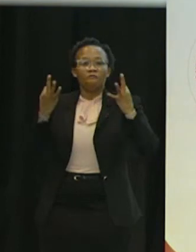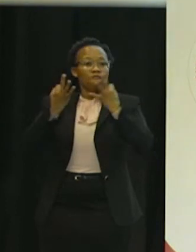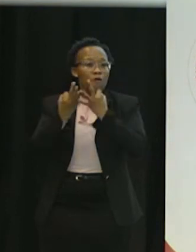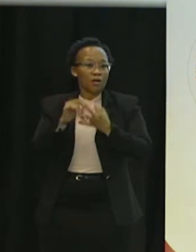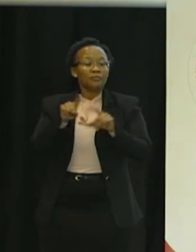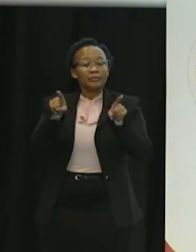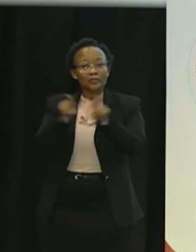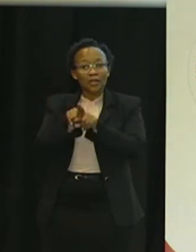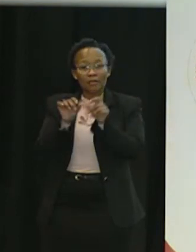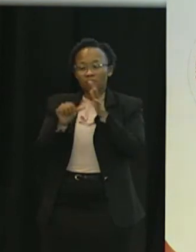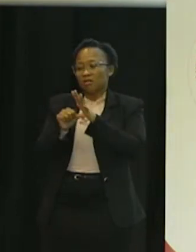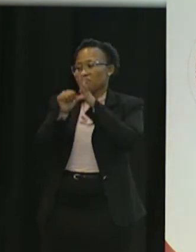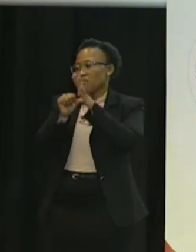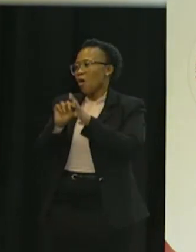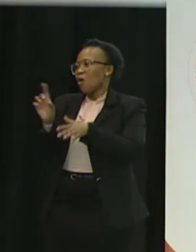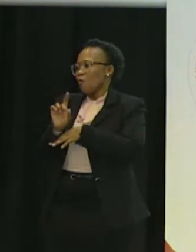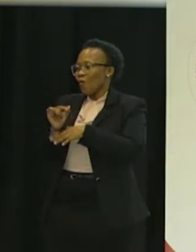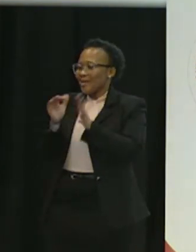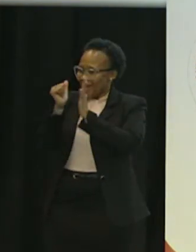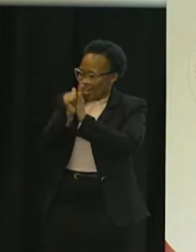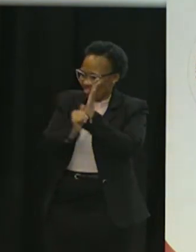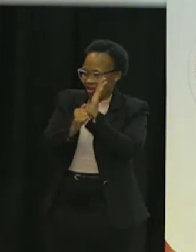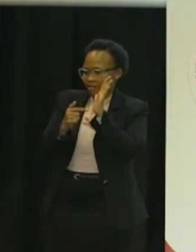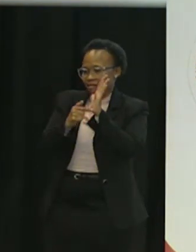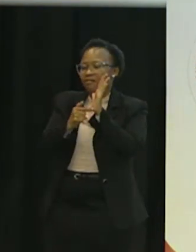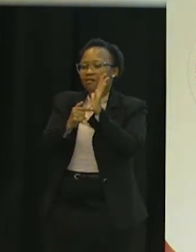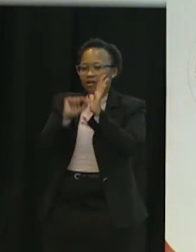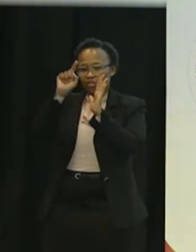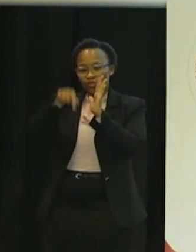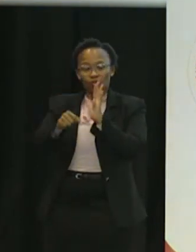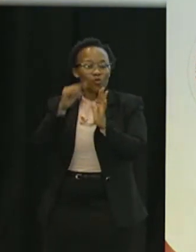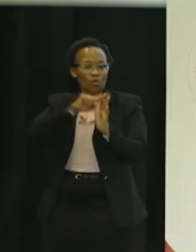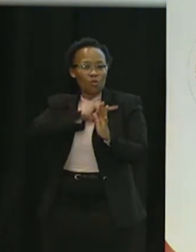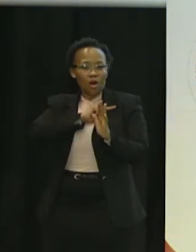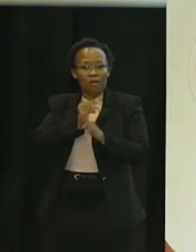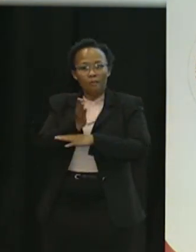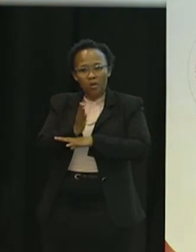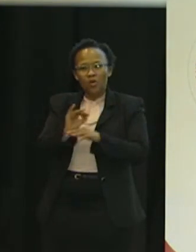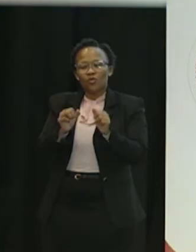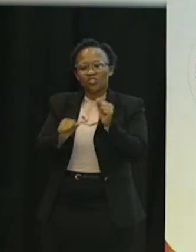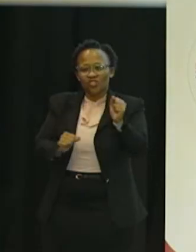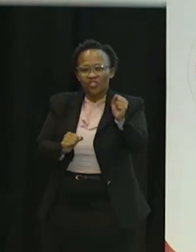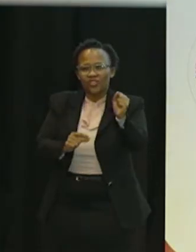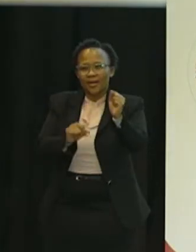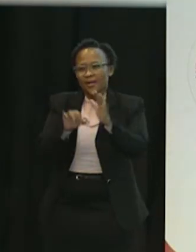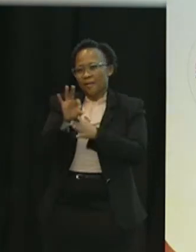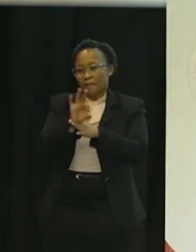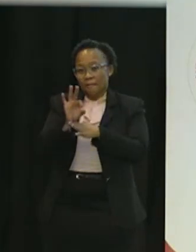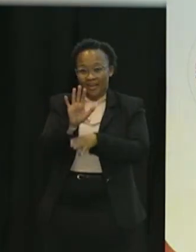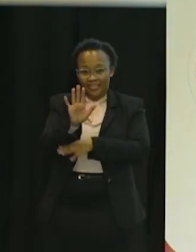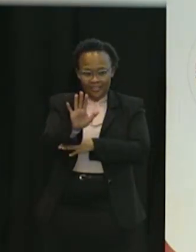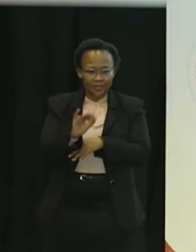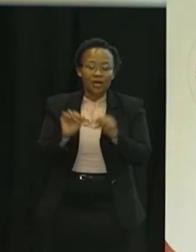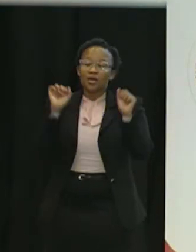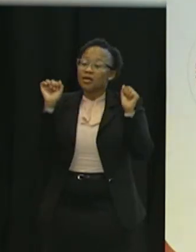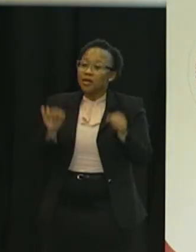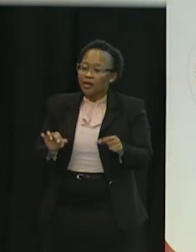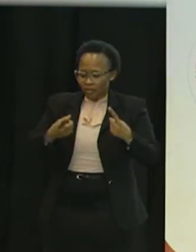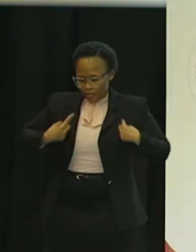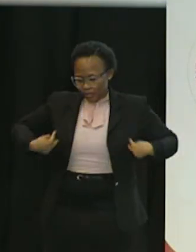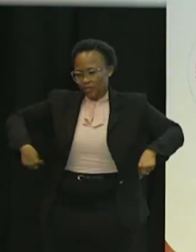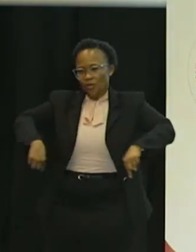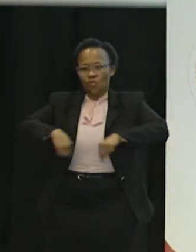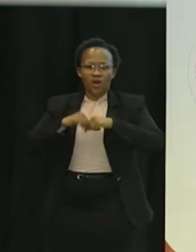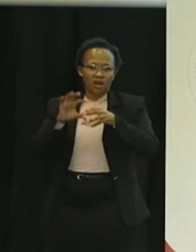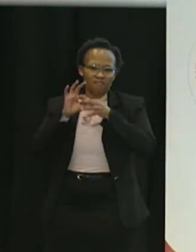prioritizing the key populations agenda, even in our national strategic plans. As Global Fund, we remain committed.